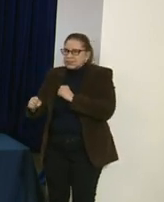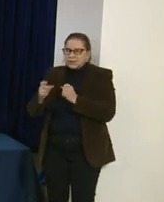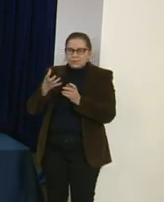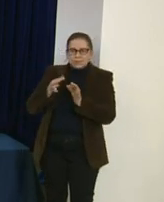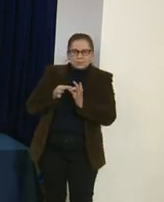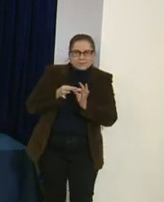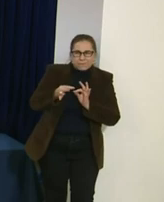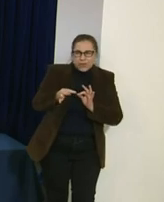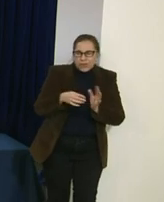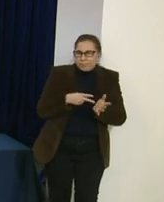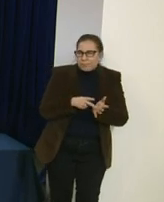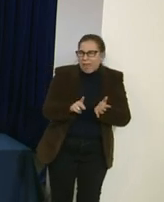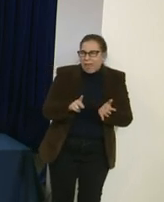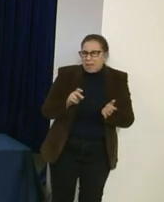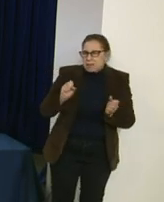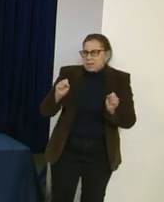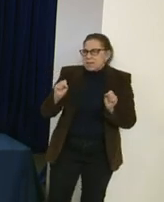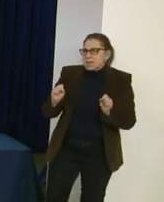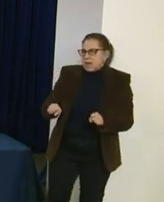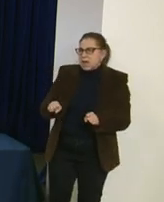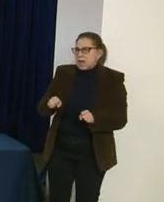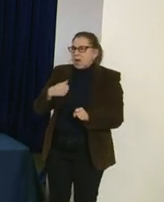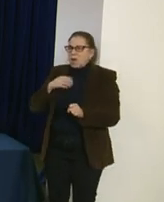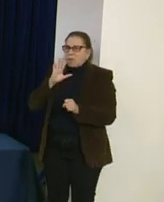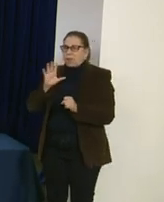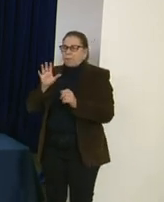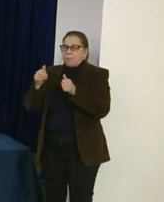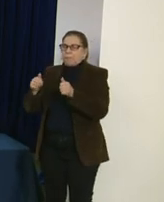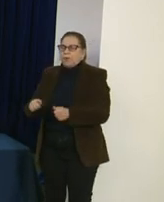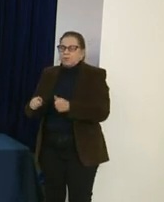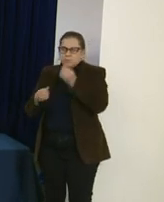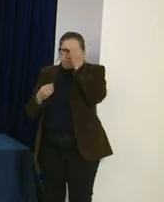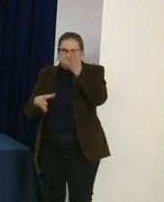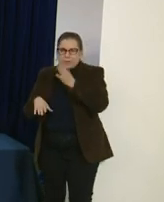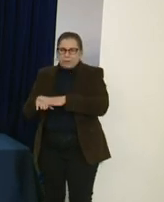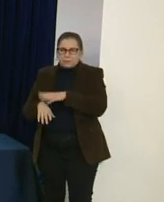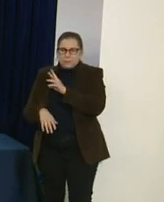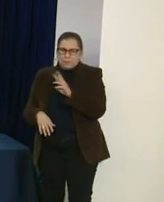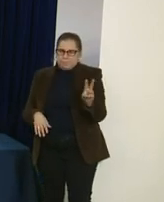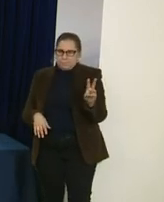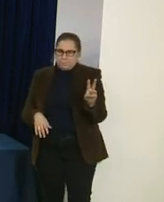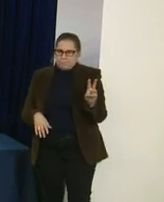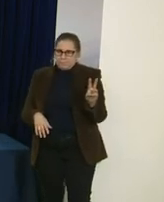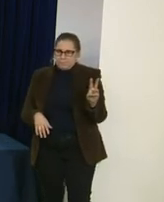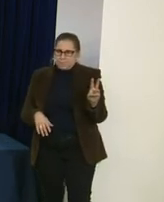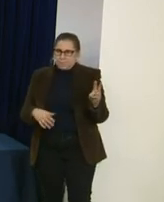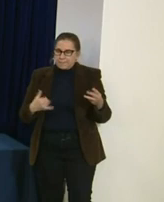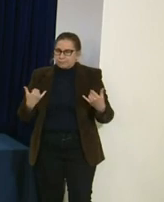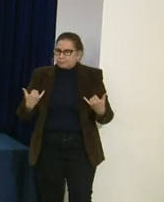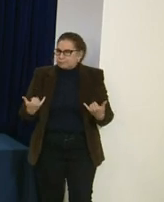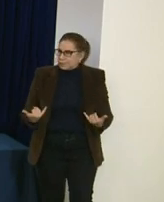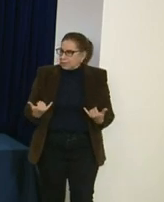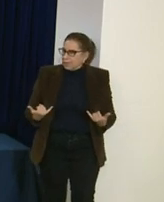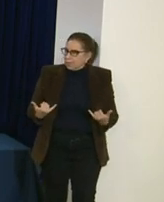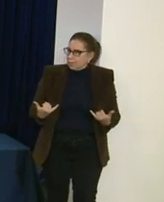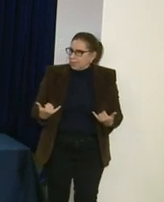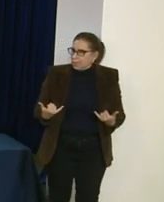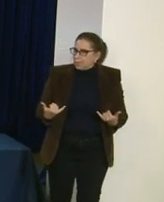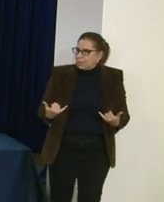get that information up. But at this stage, taxes on property,